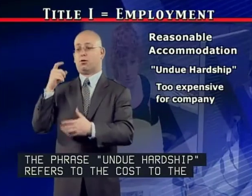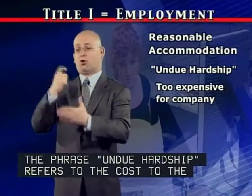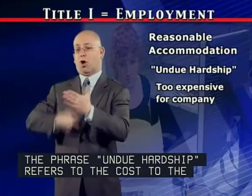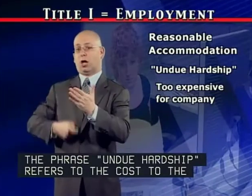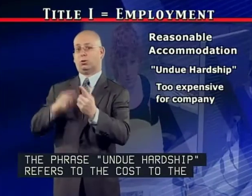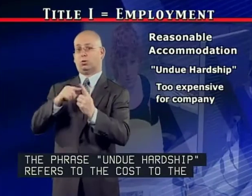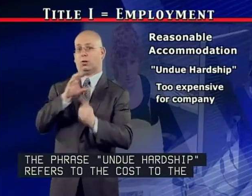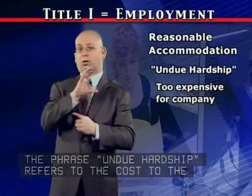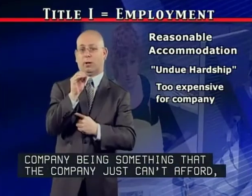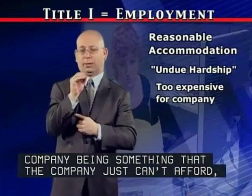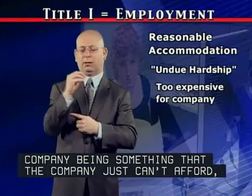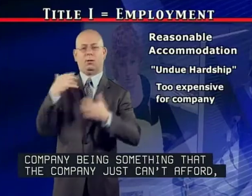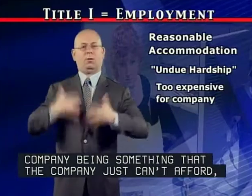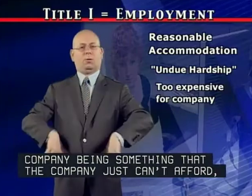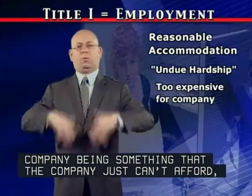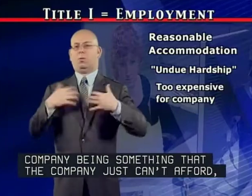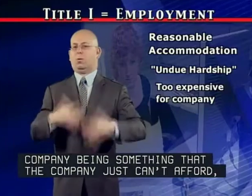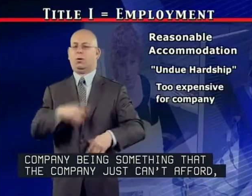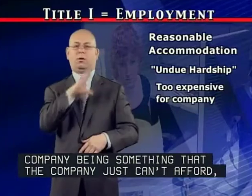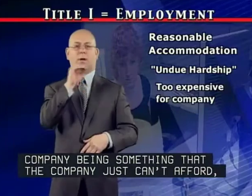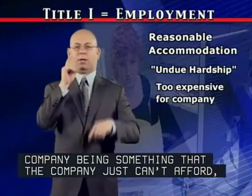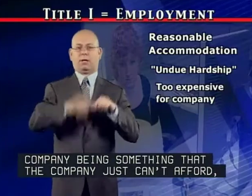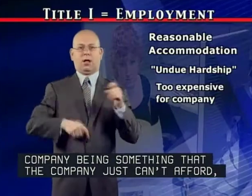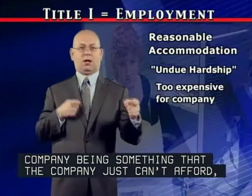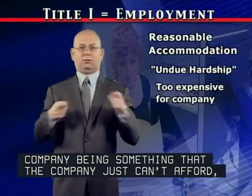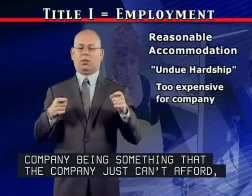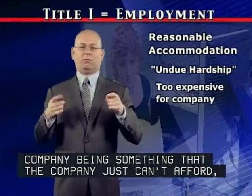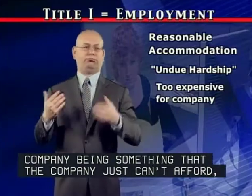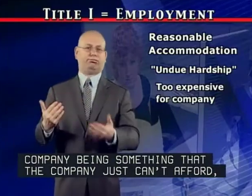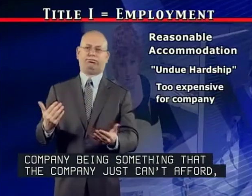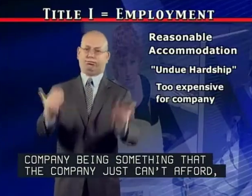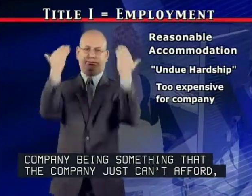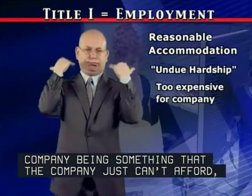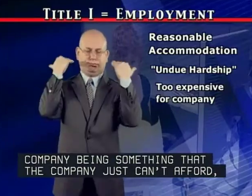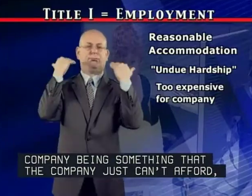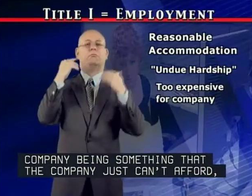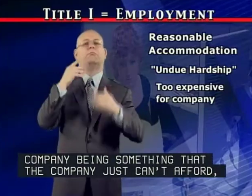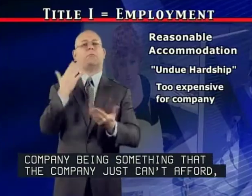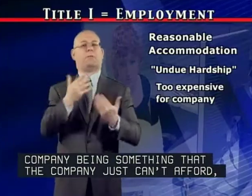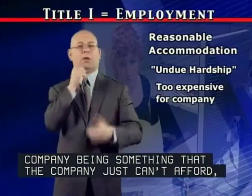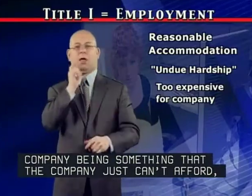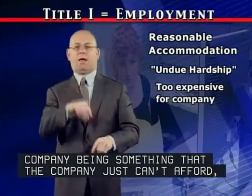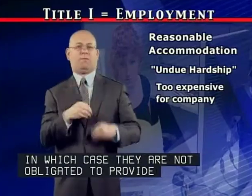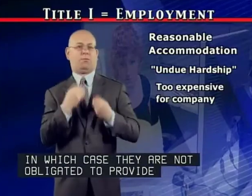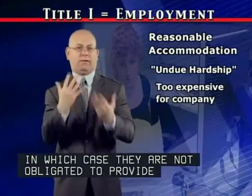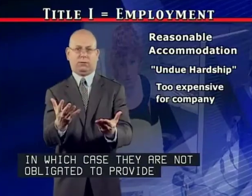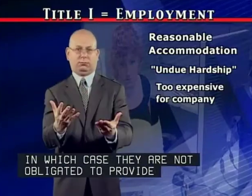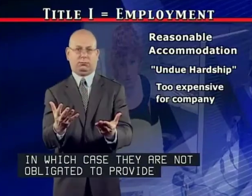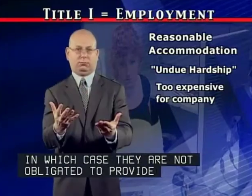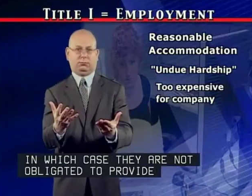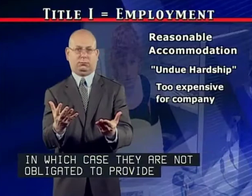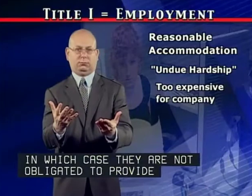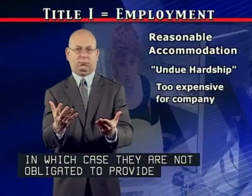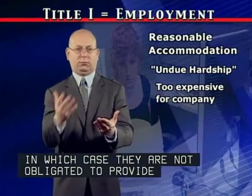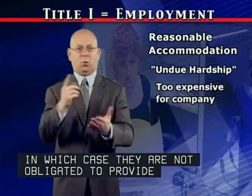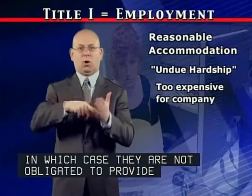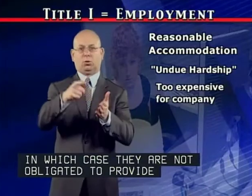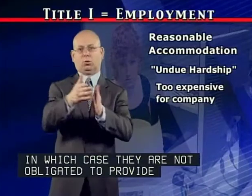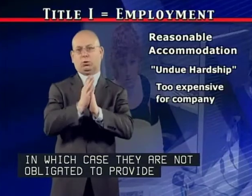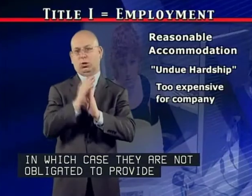refers to the cost to the company being something that the company just can't afford, in which case they are not obligated